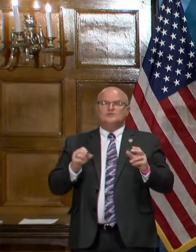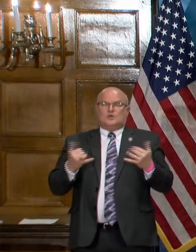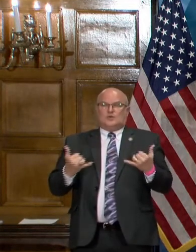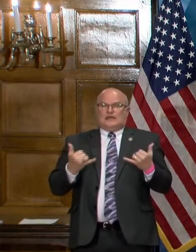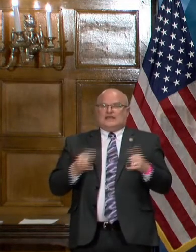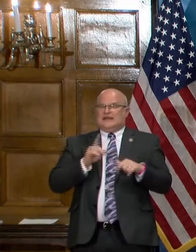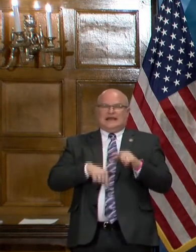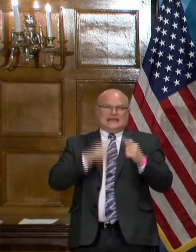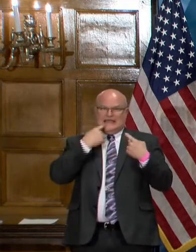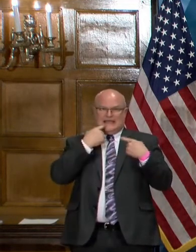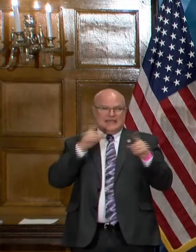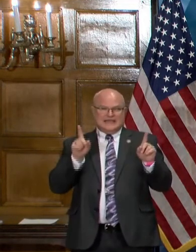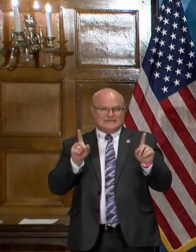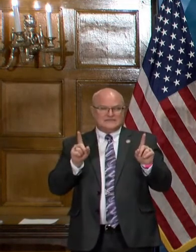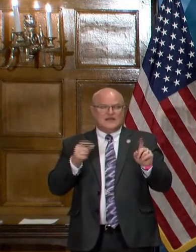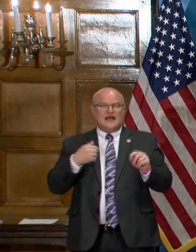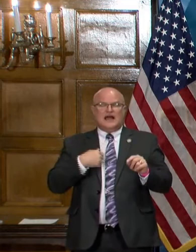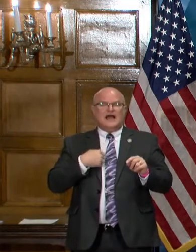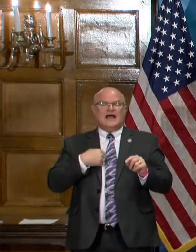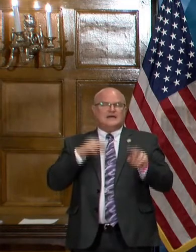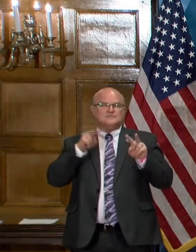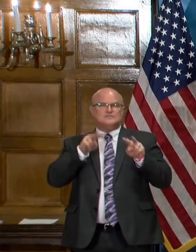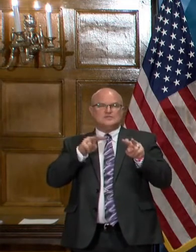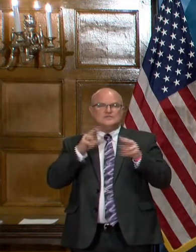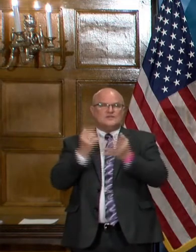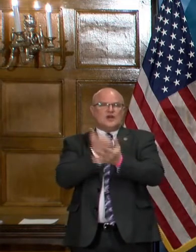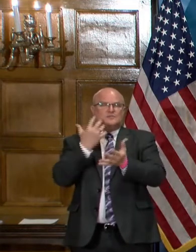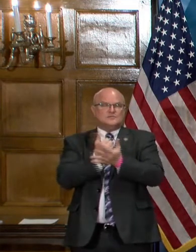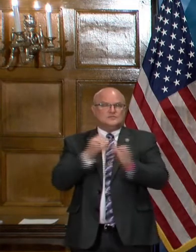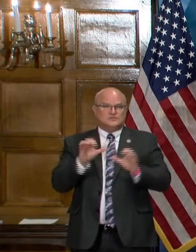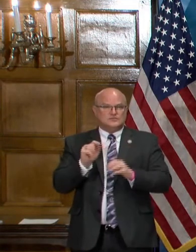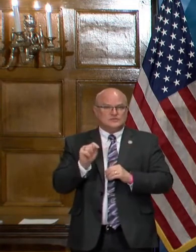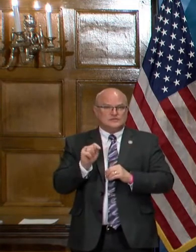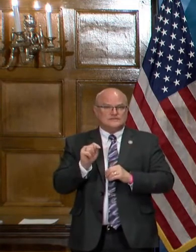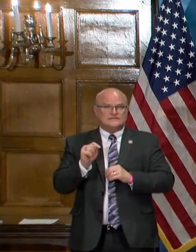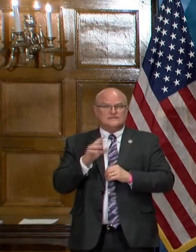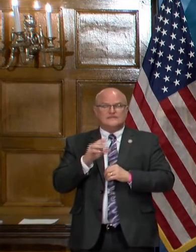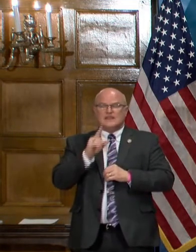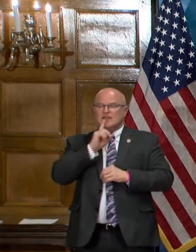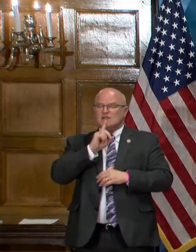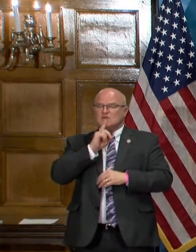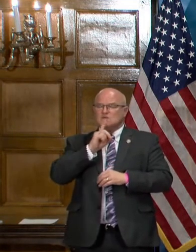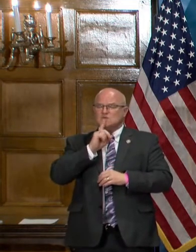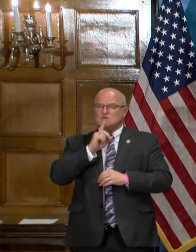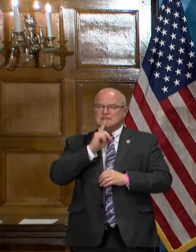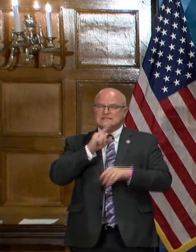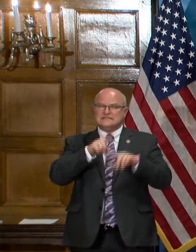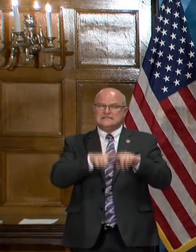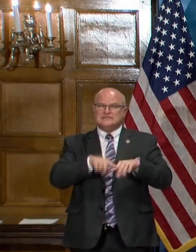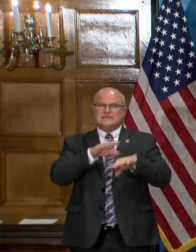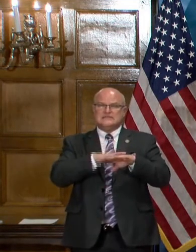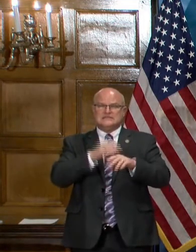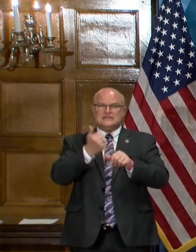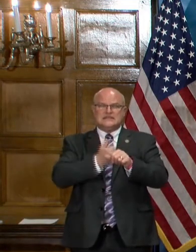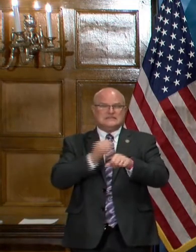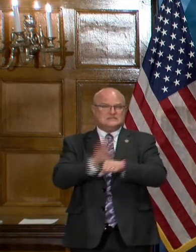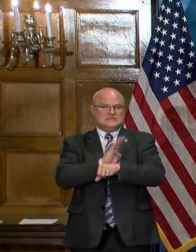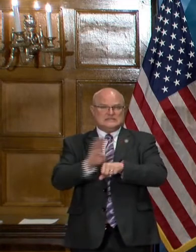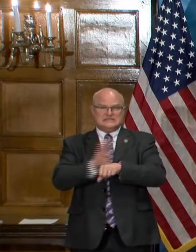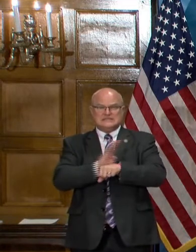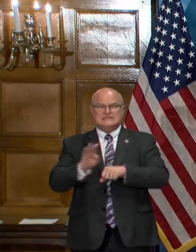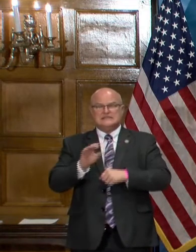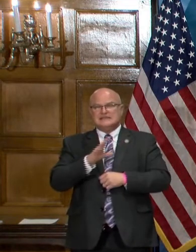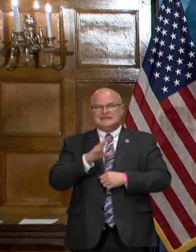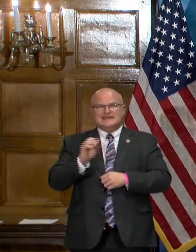at this point. I'm looking for opportunities to do it, and it really depends upon each specific business